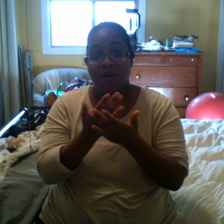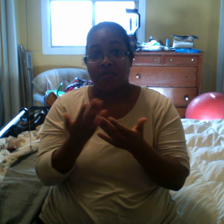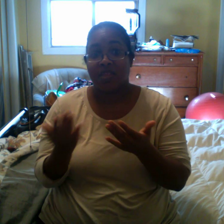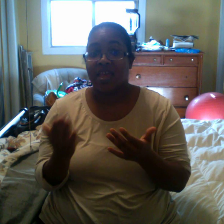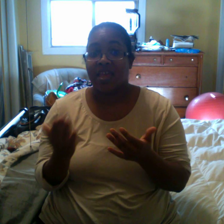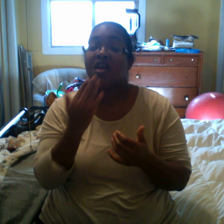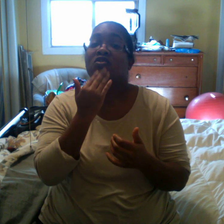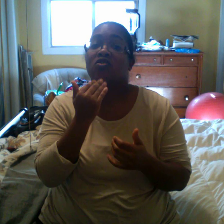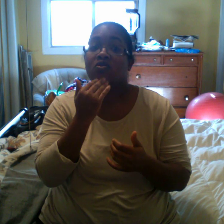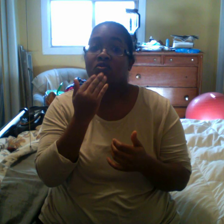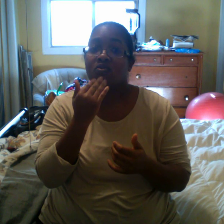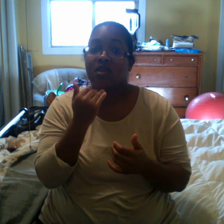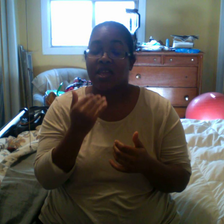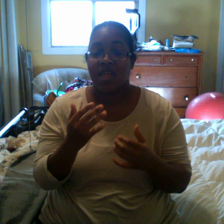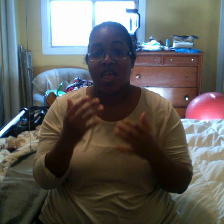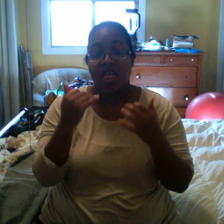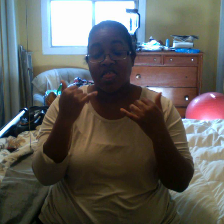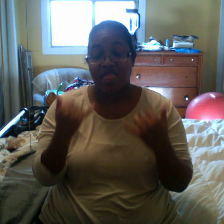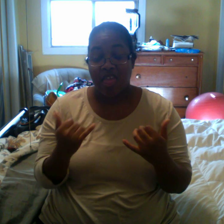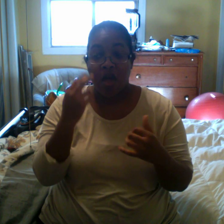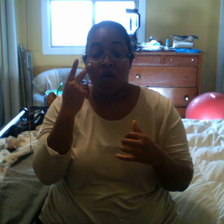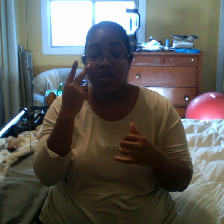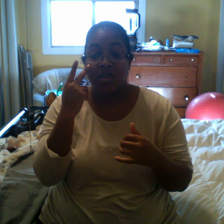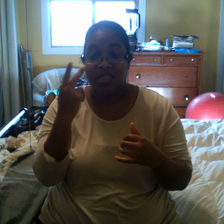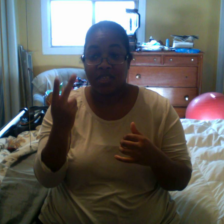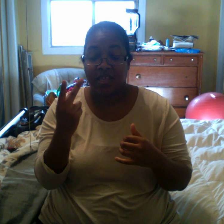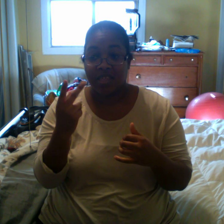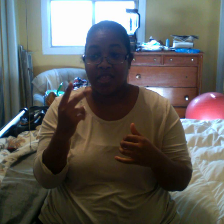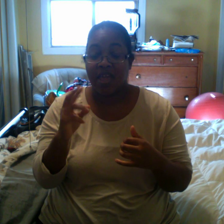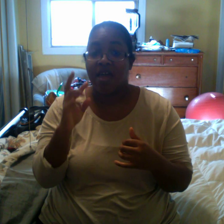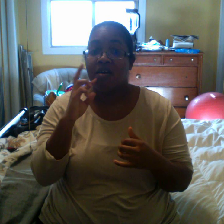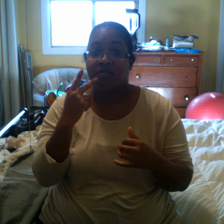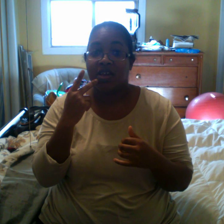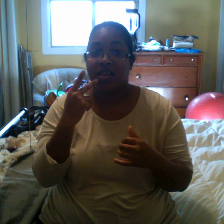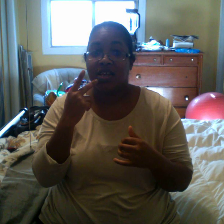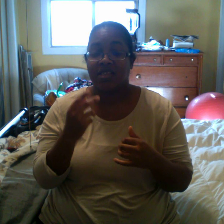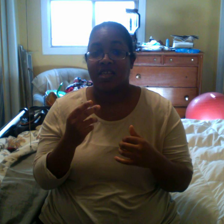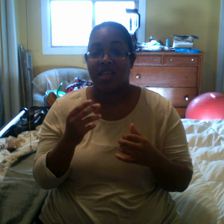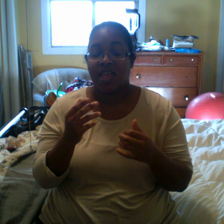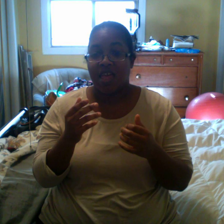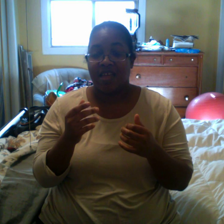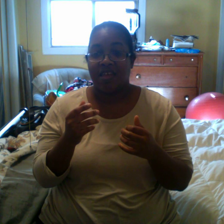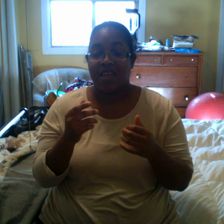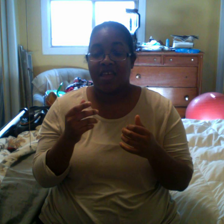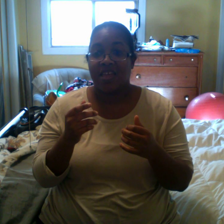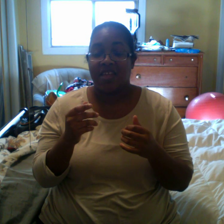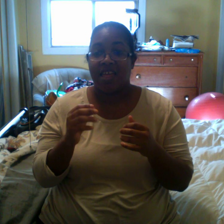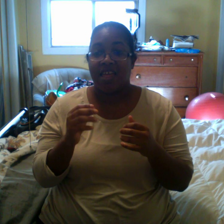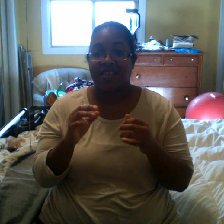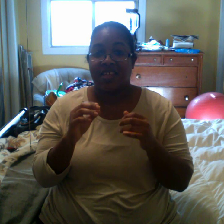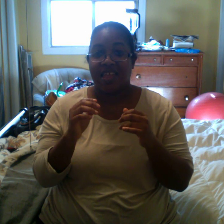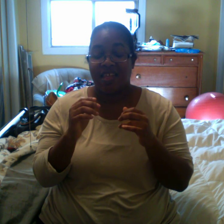broccoli and make it just as appealing as banana to our fruit flies. And we're able to replicate these same results in all of our experiments. So the question